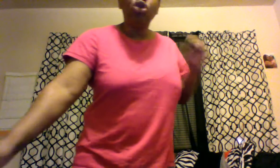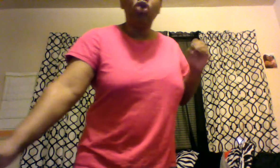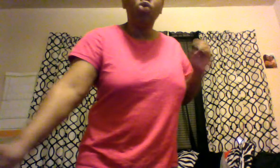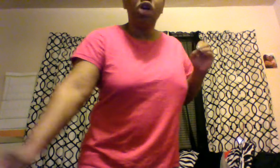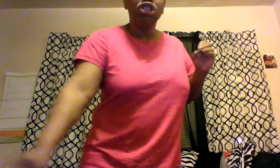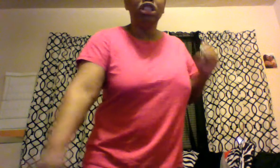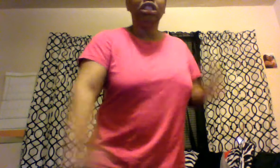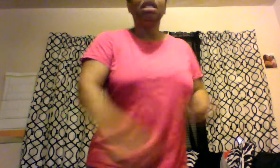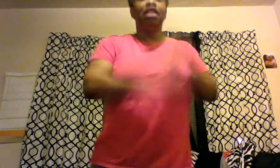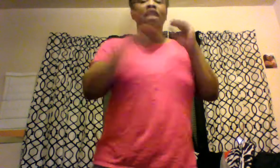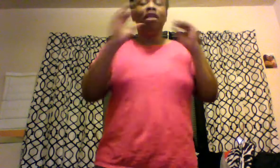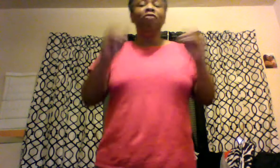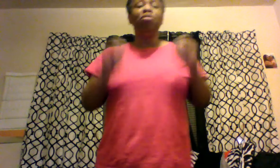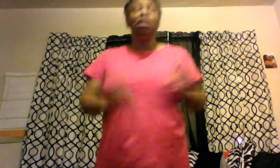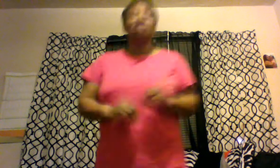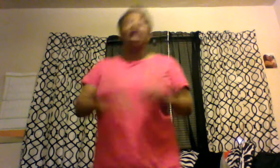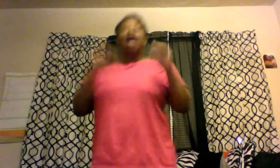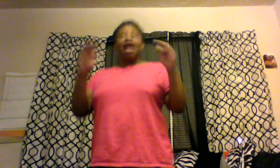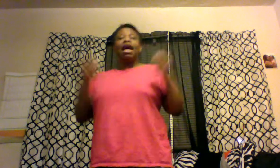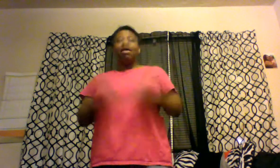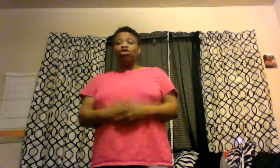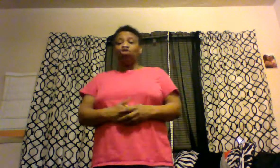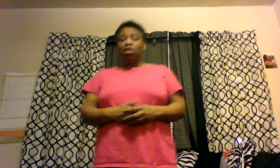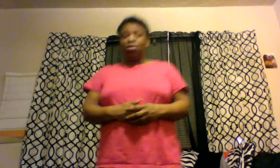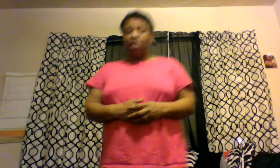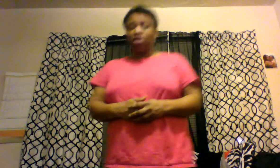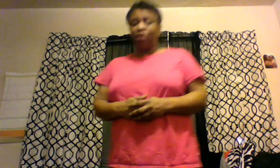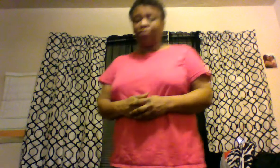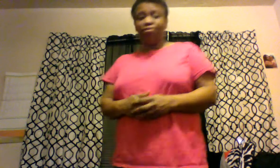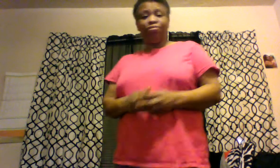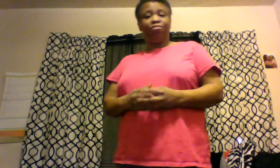on Washington and the infamous I Have a Dream speech.